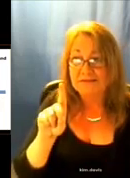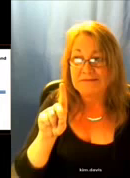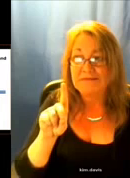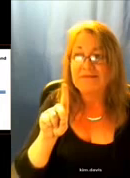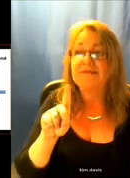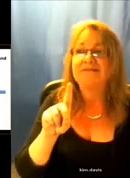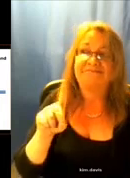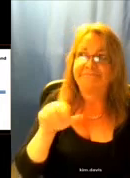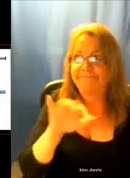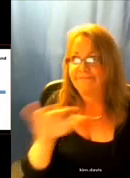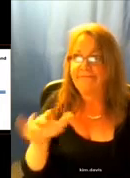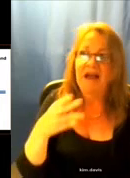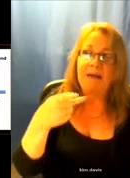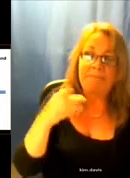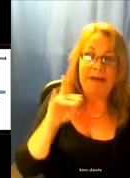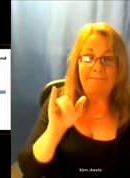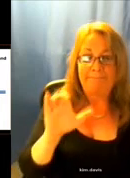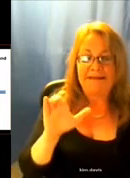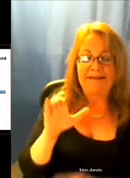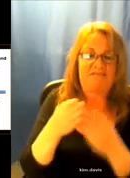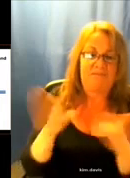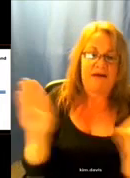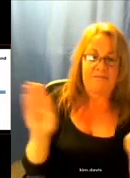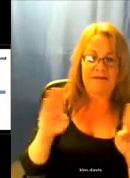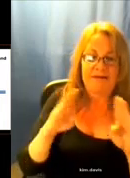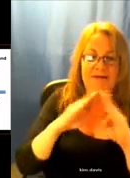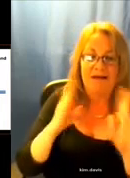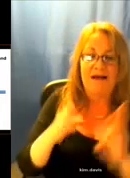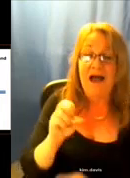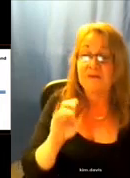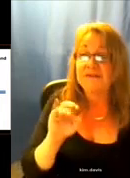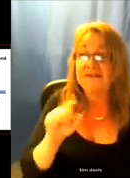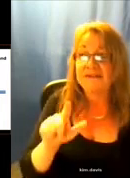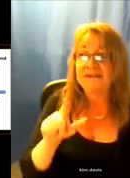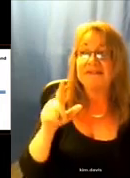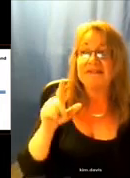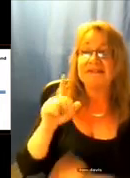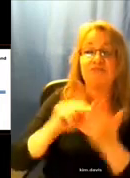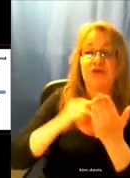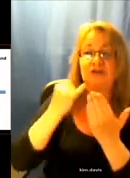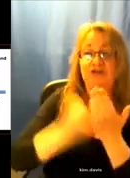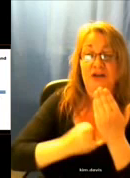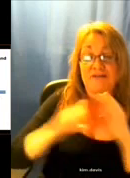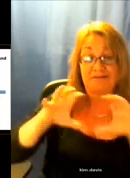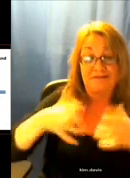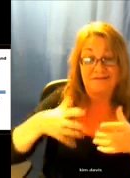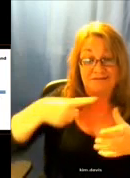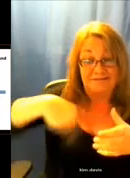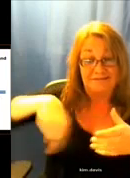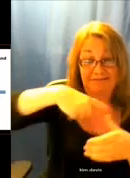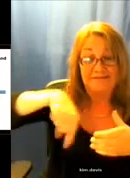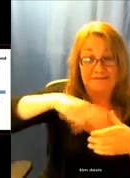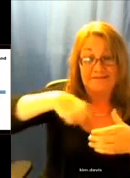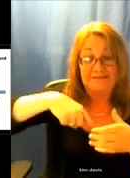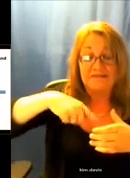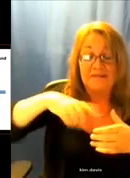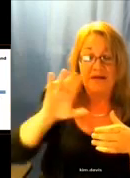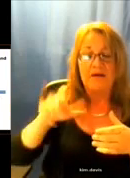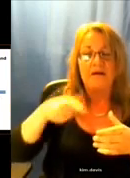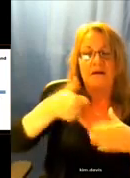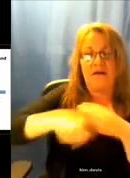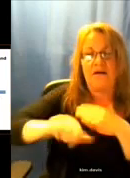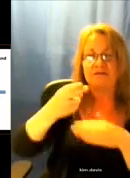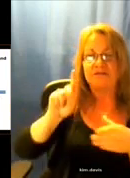Some people that are under the Housing Urban Development, HUD, in general, is for public housing projects.